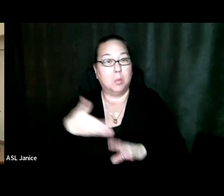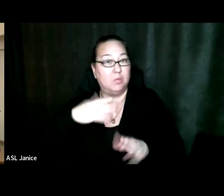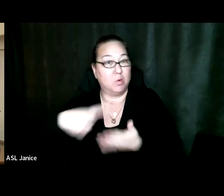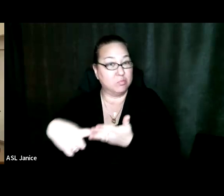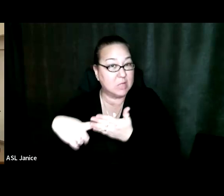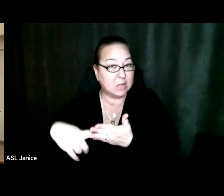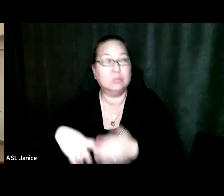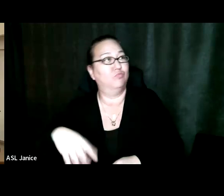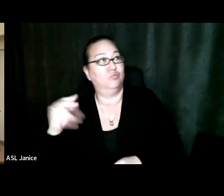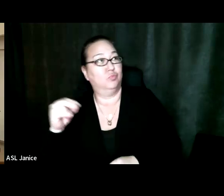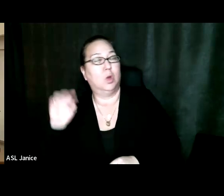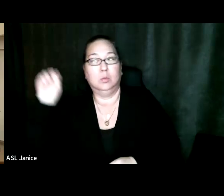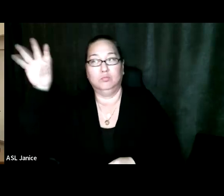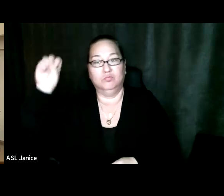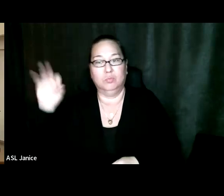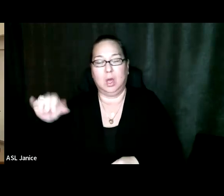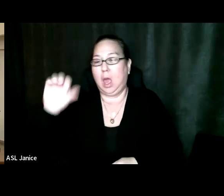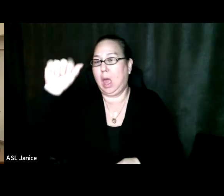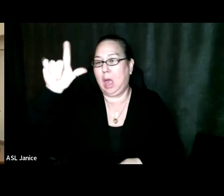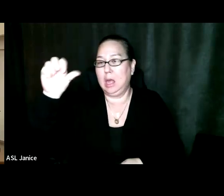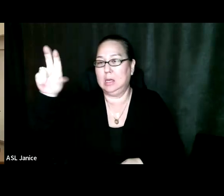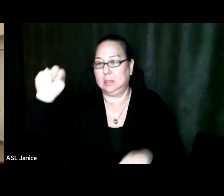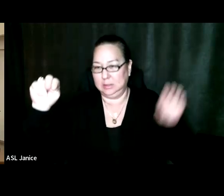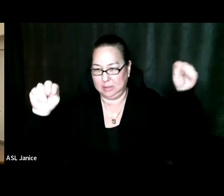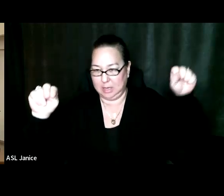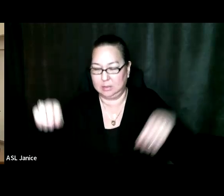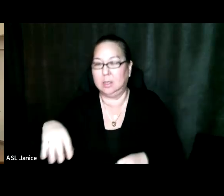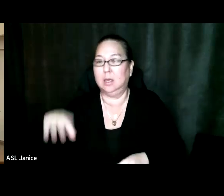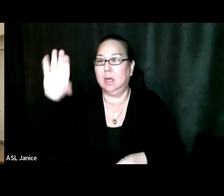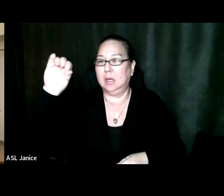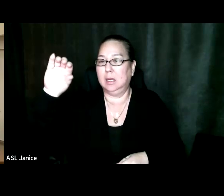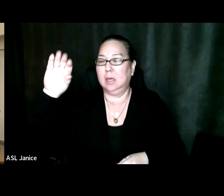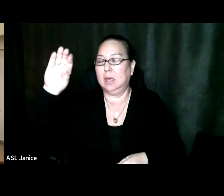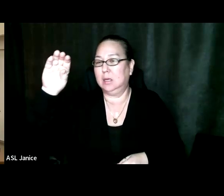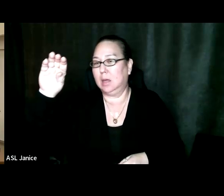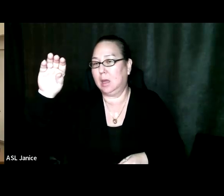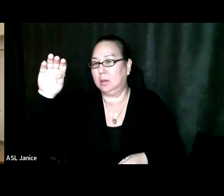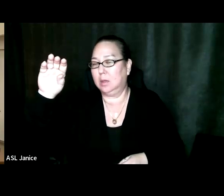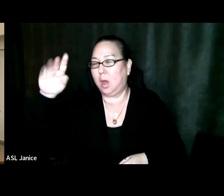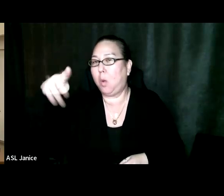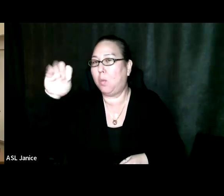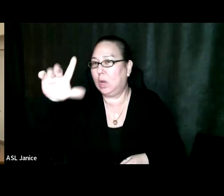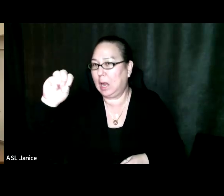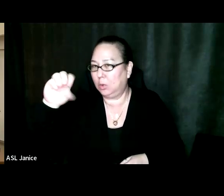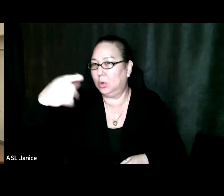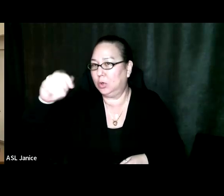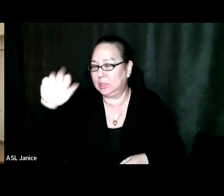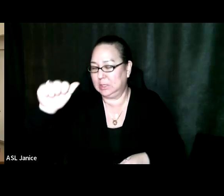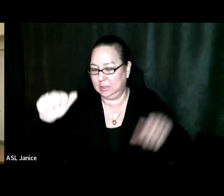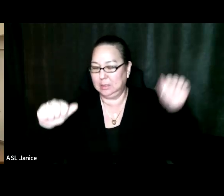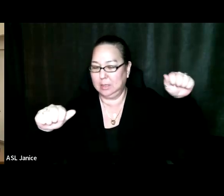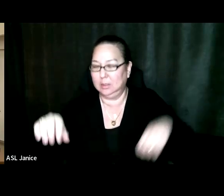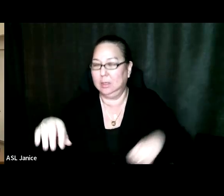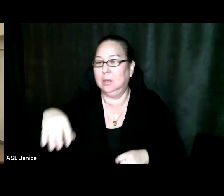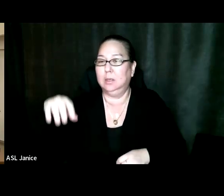will you please call the roll? Dr. Alkins, Yes. Ms. Cadet Hernandez, Ms. Lima Barbosa, Ms. Polanco Garcia, Yes. Mr.